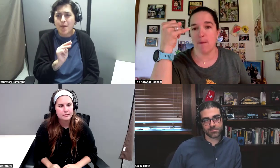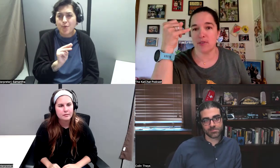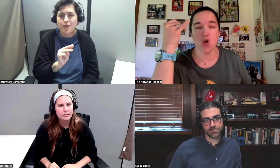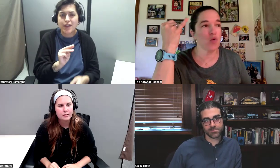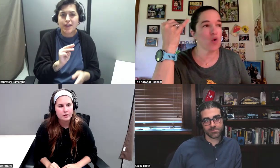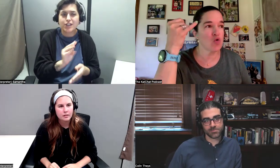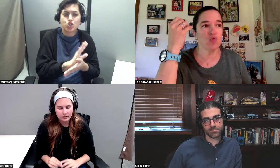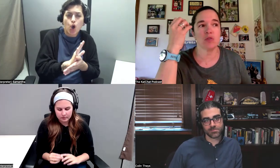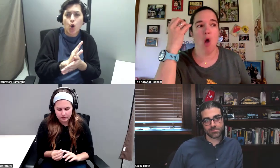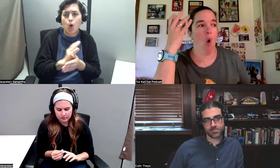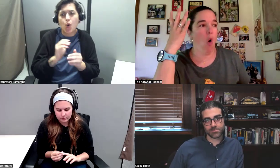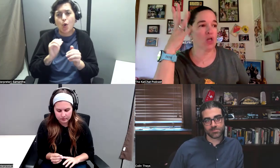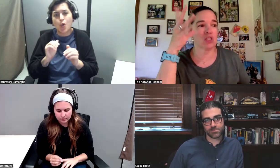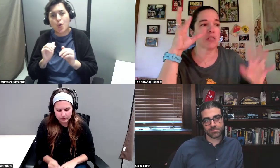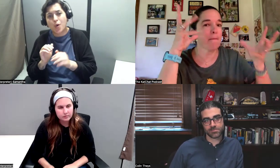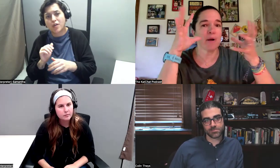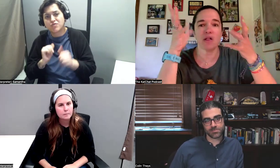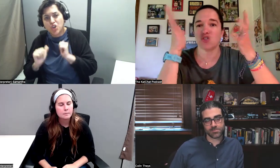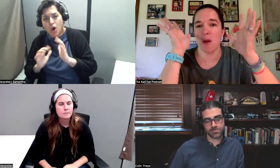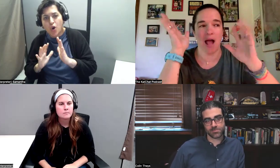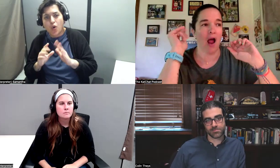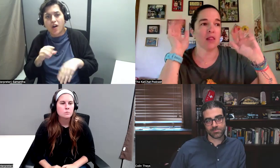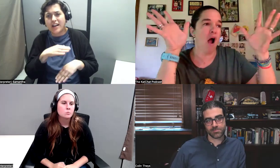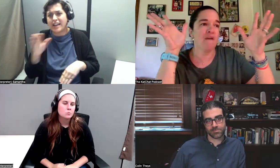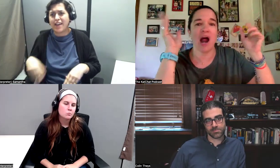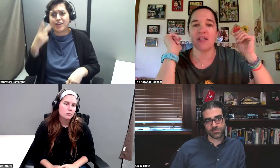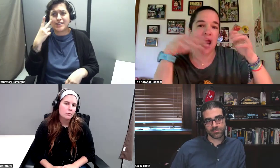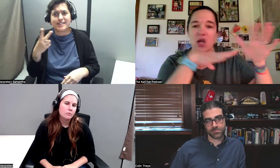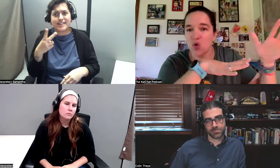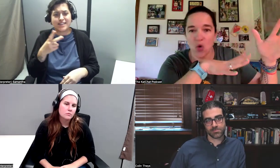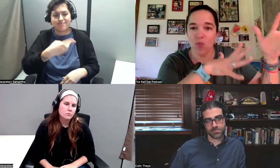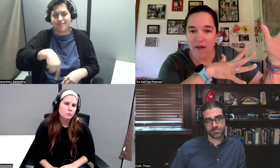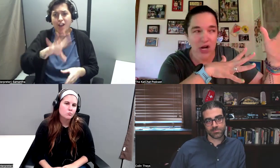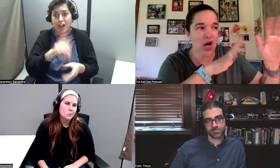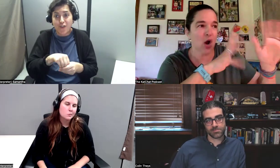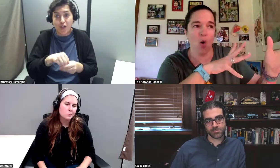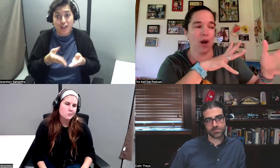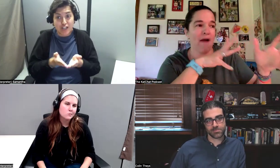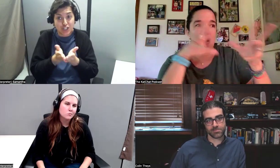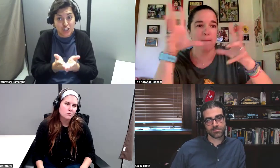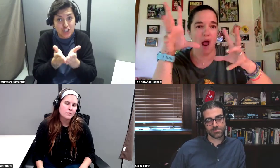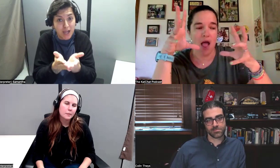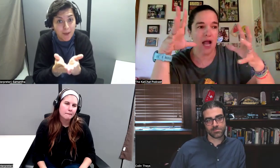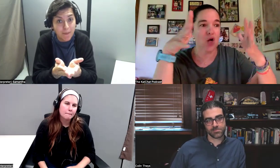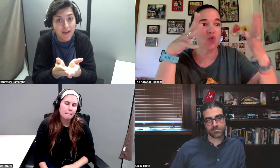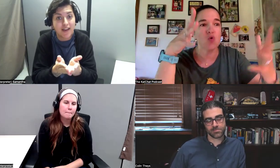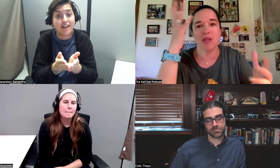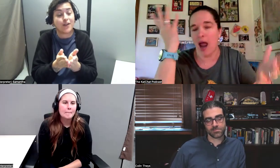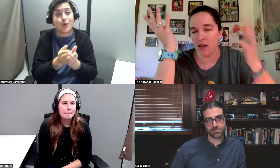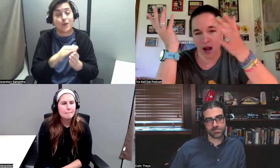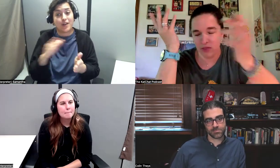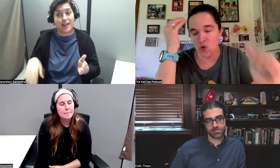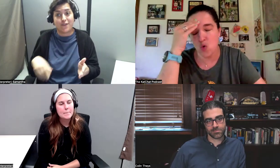involving ship cruise or simple ship like Love at the Danube River or whatever, but like a